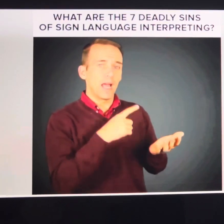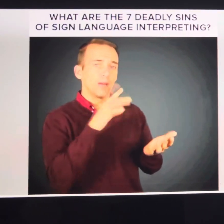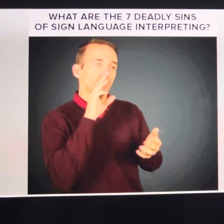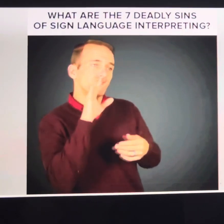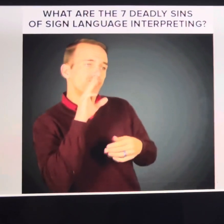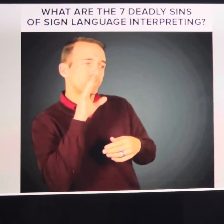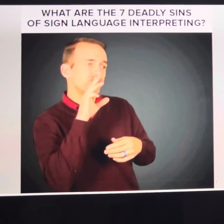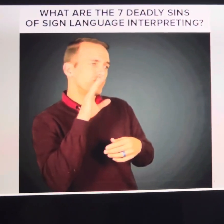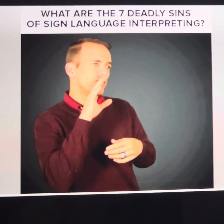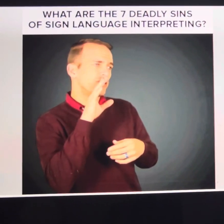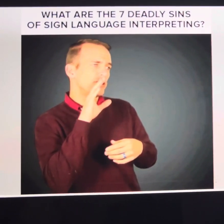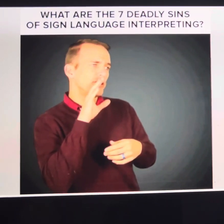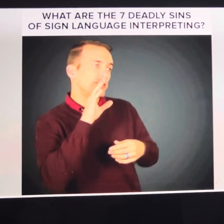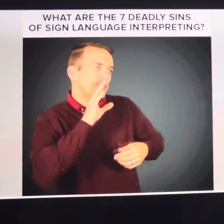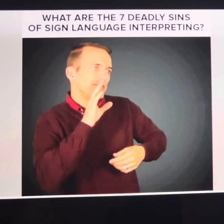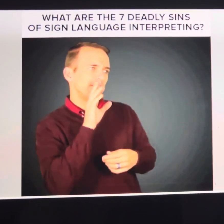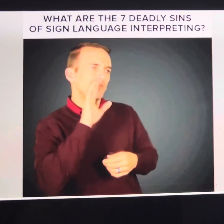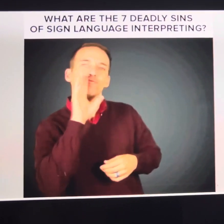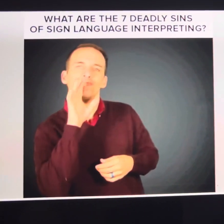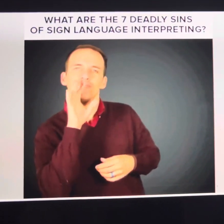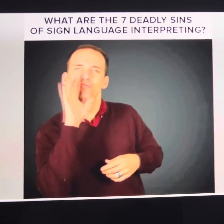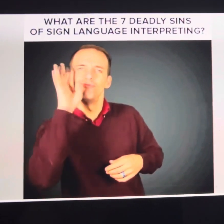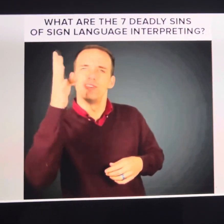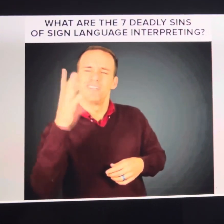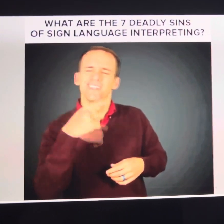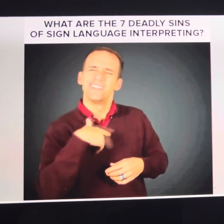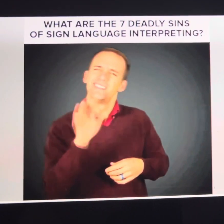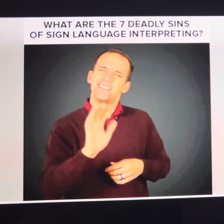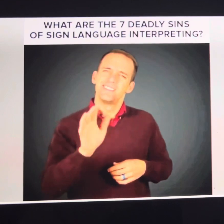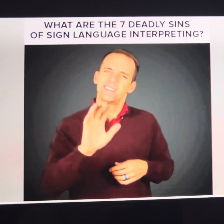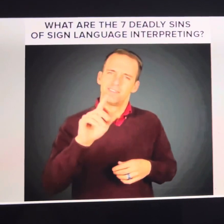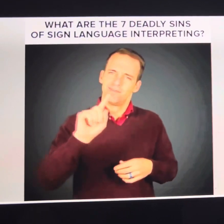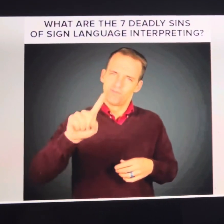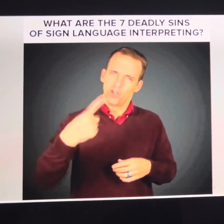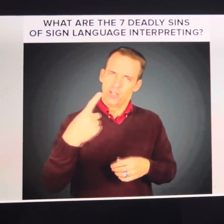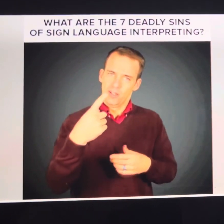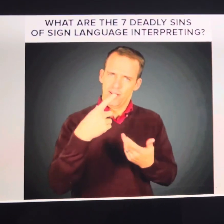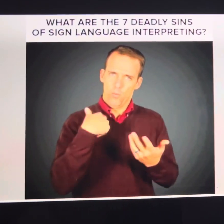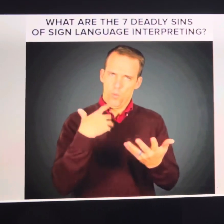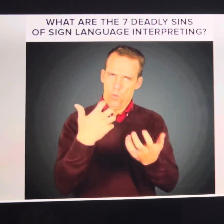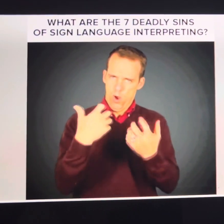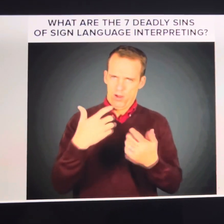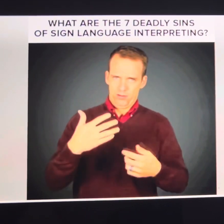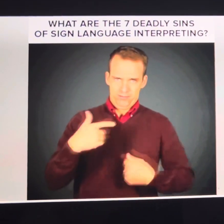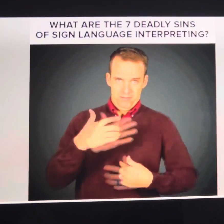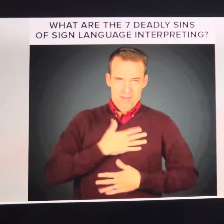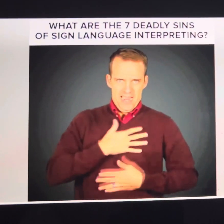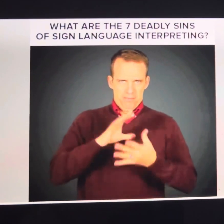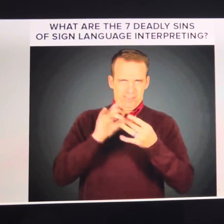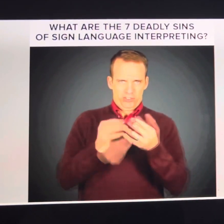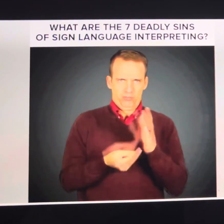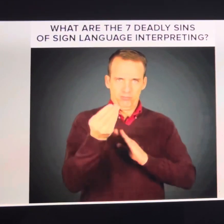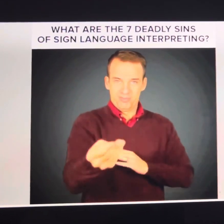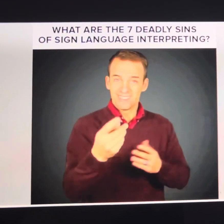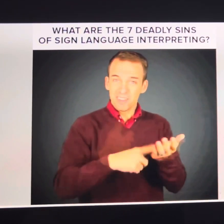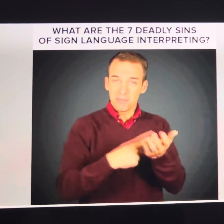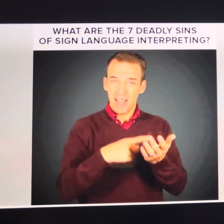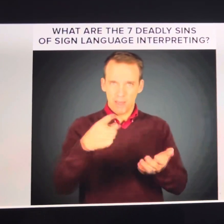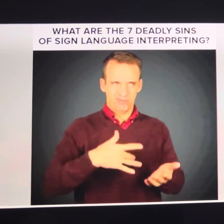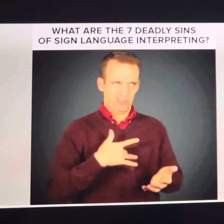will be discussing and they're chatting and they'll continue,